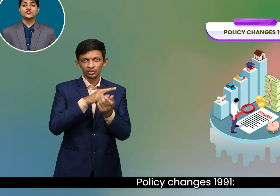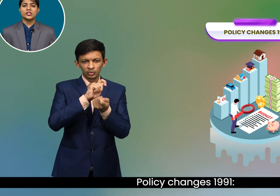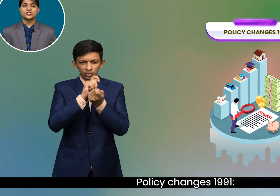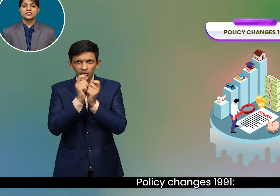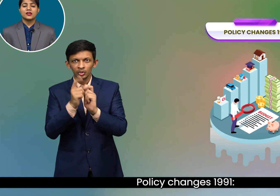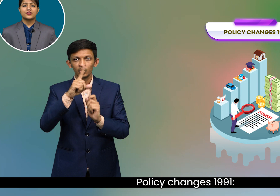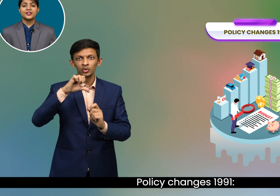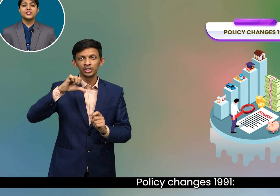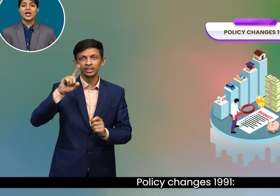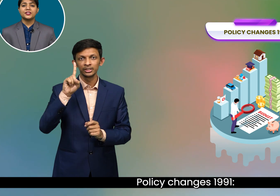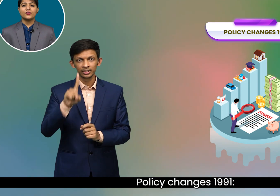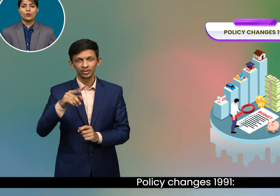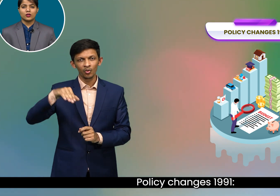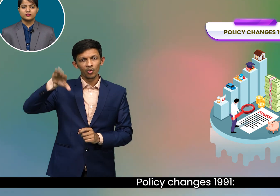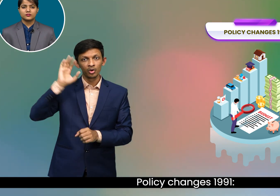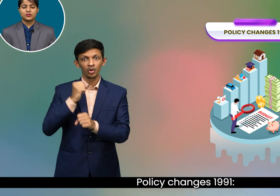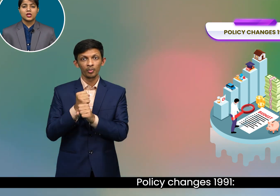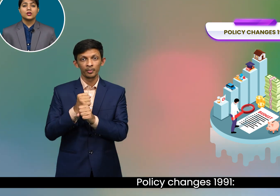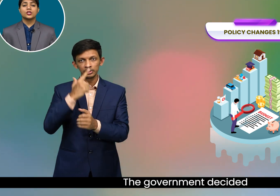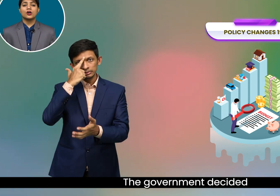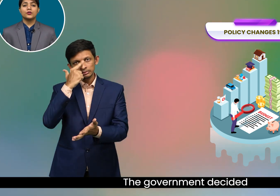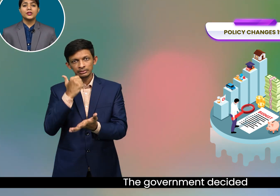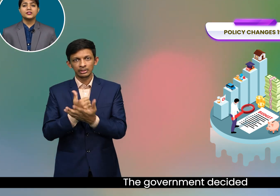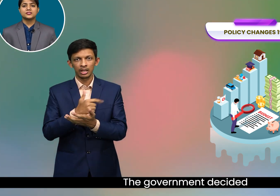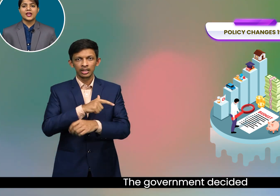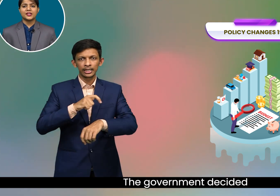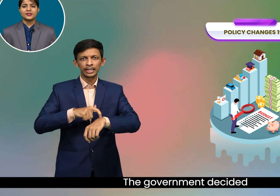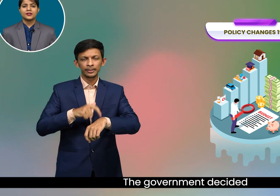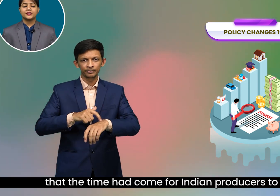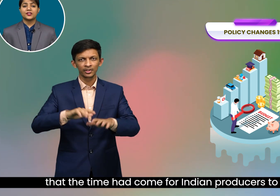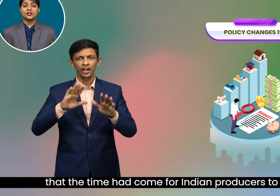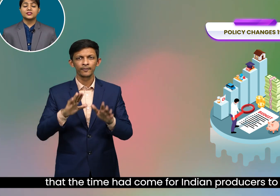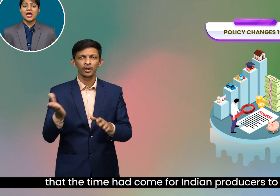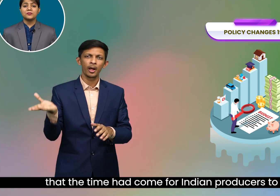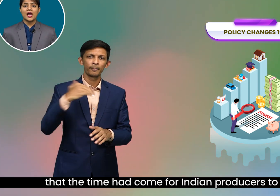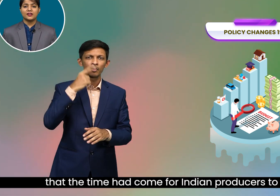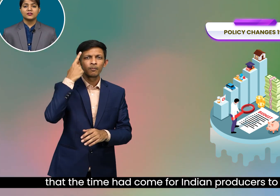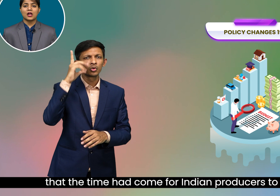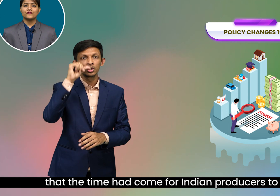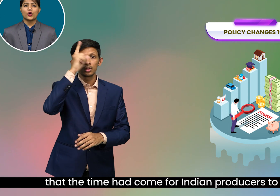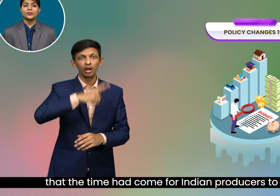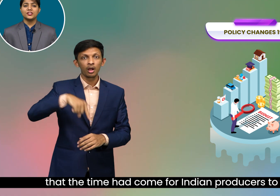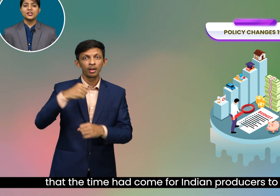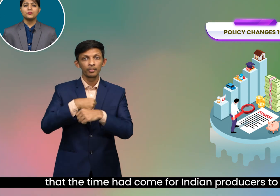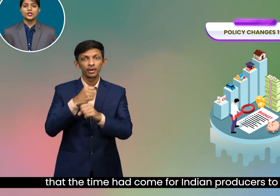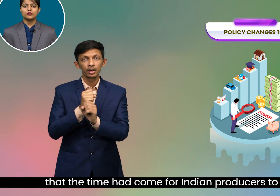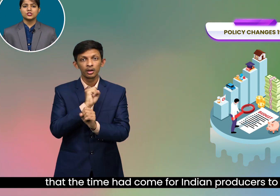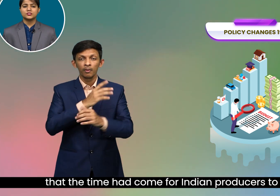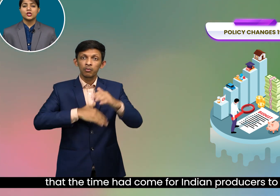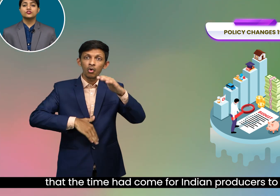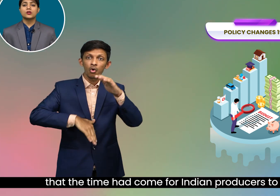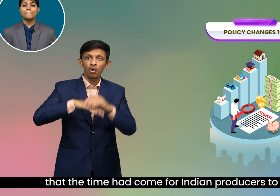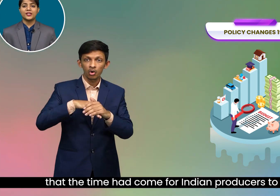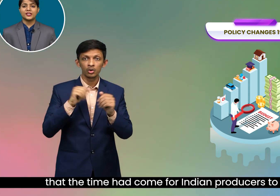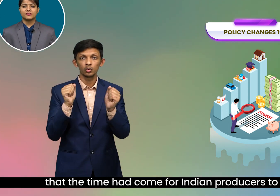Policy changes 1991. The government decided that the time had come from Indian